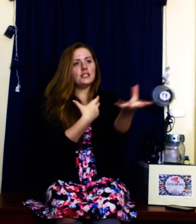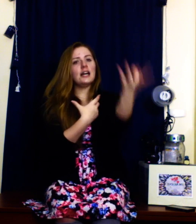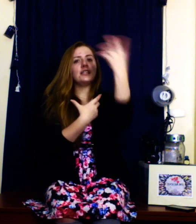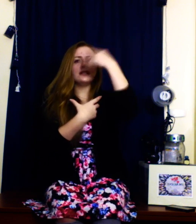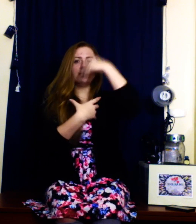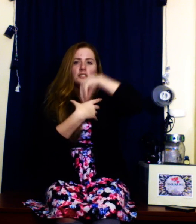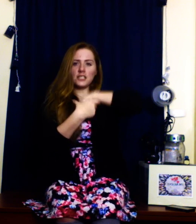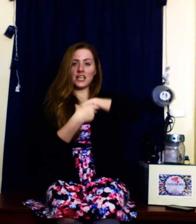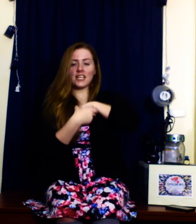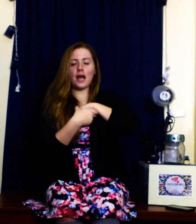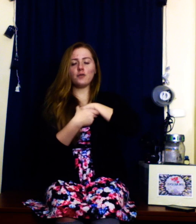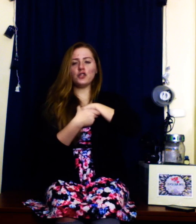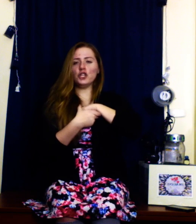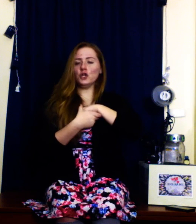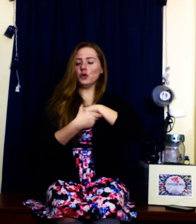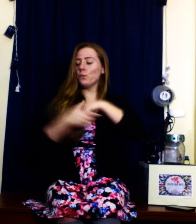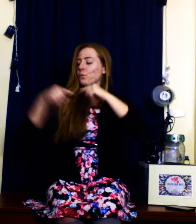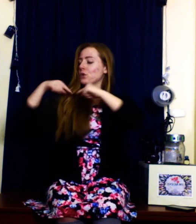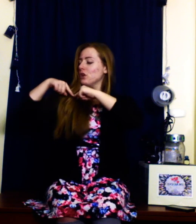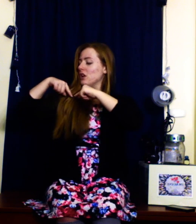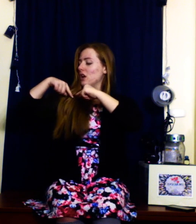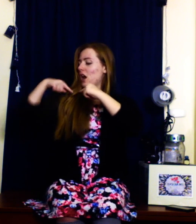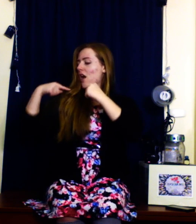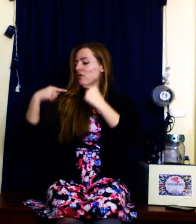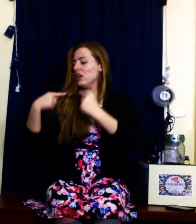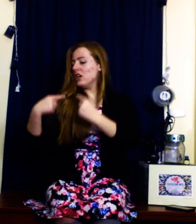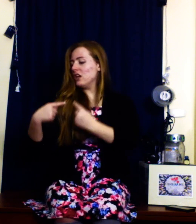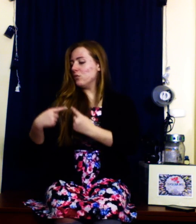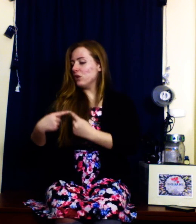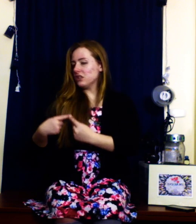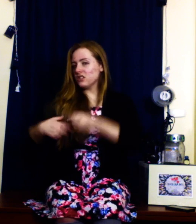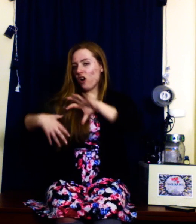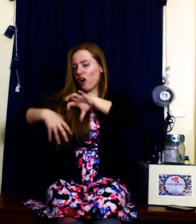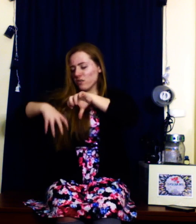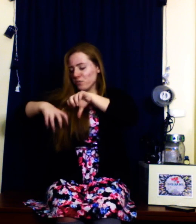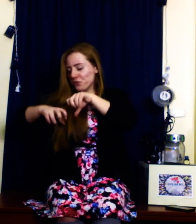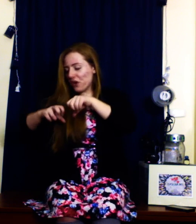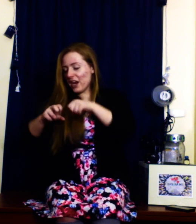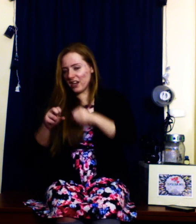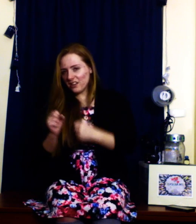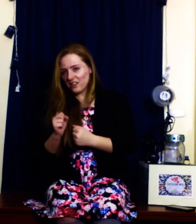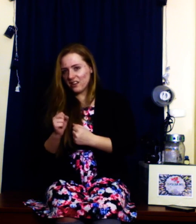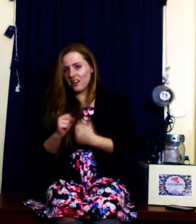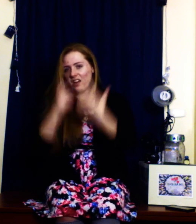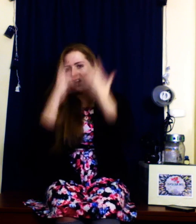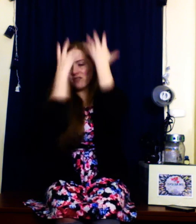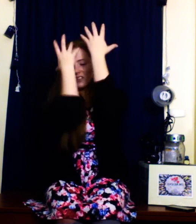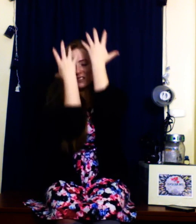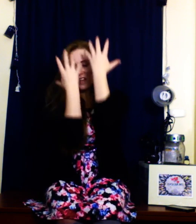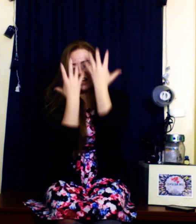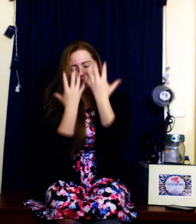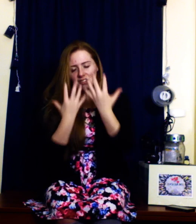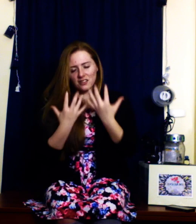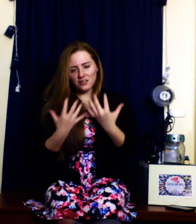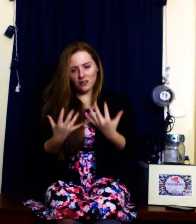that it captured you. And then with its heartbreak and the sadness, the